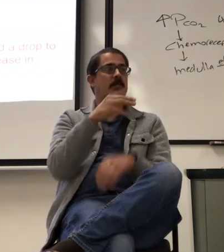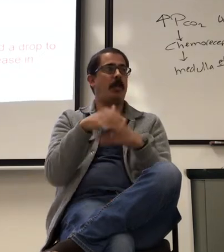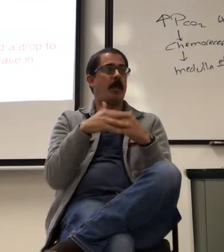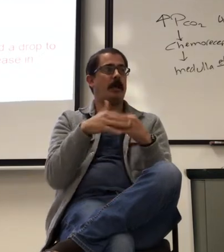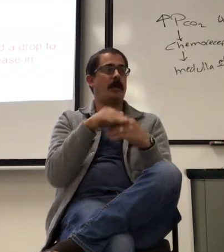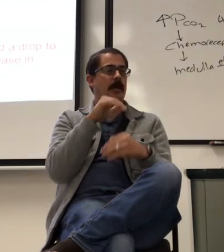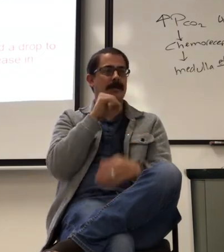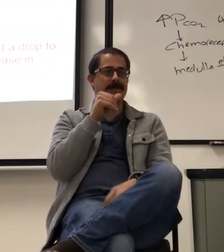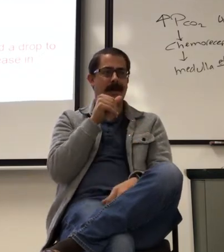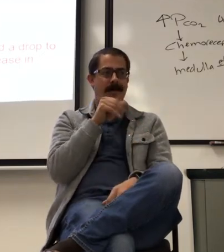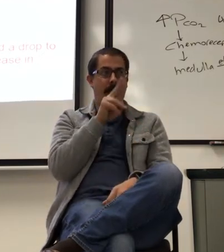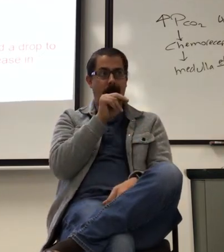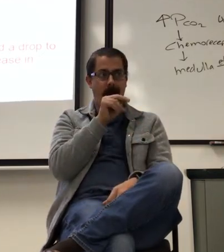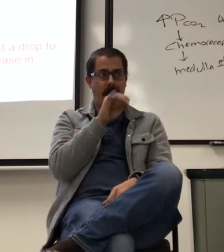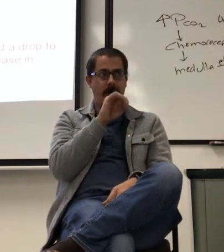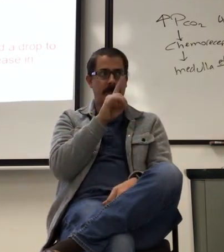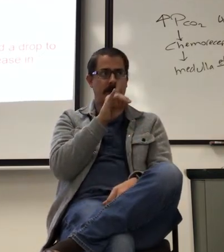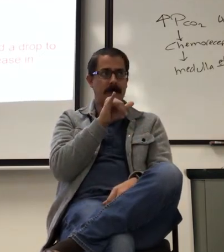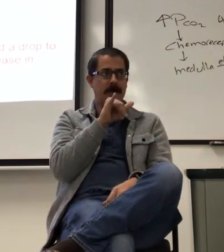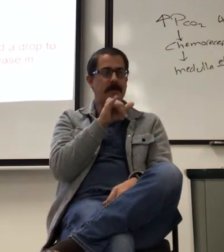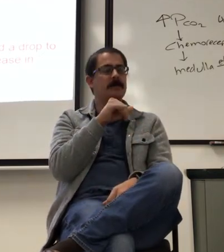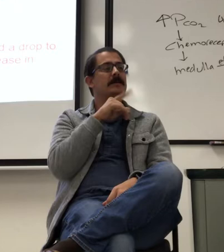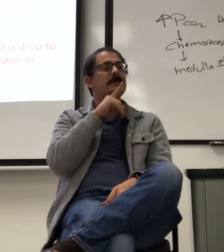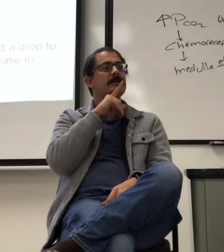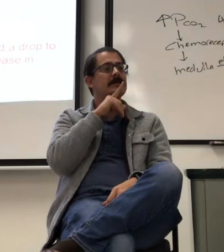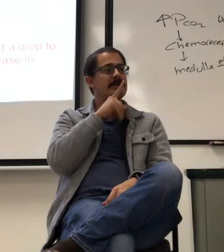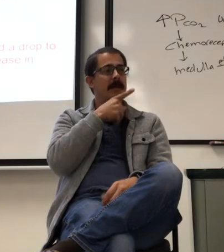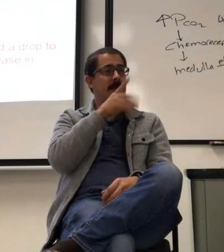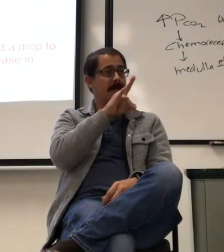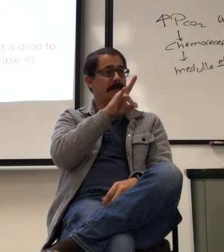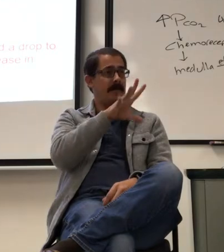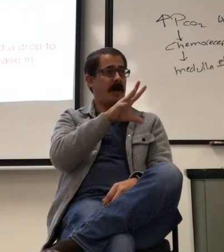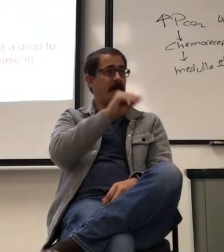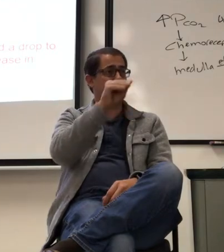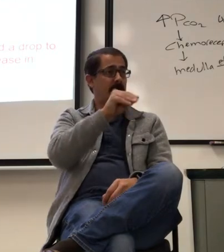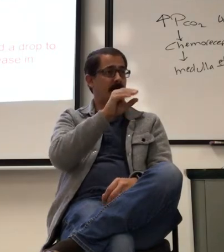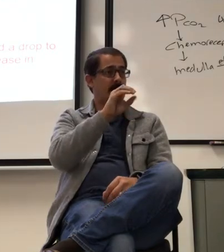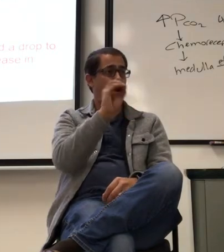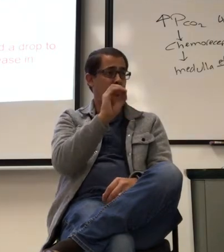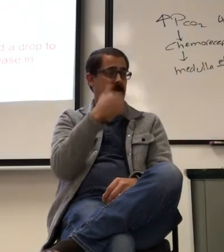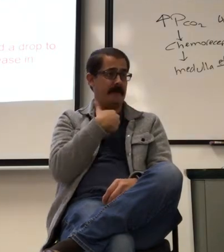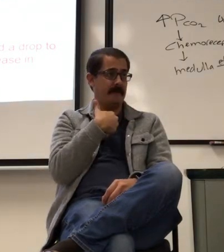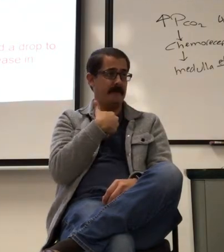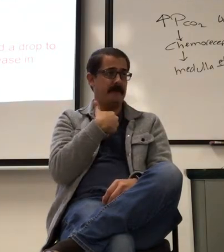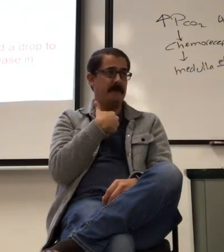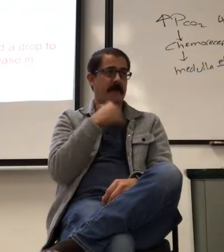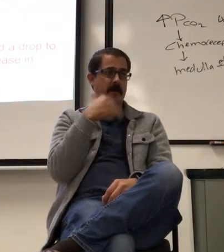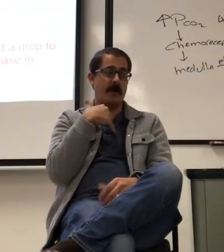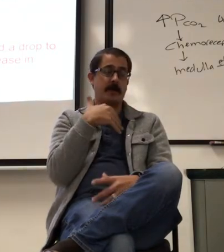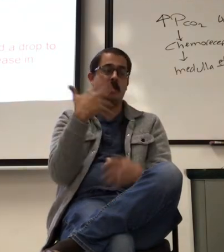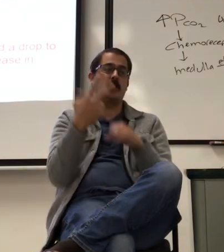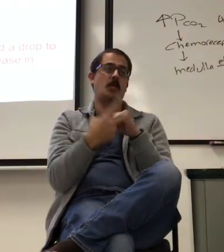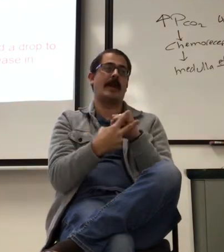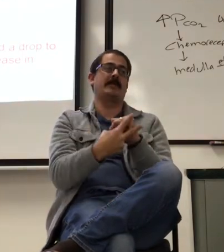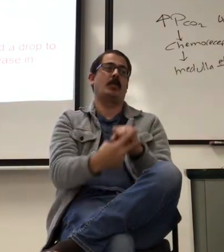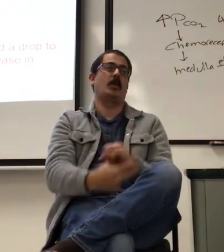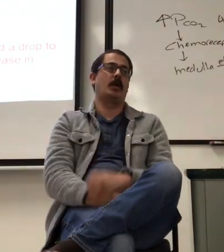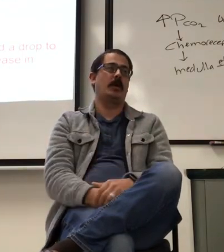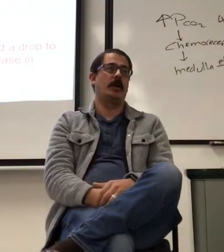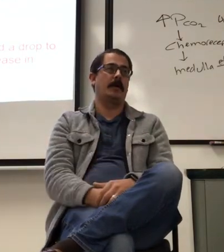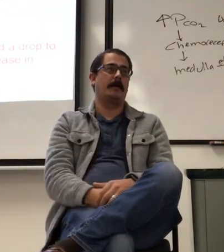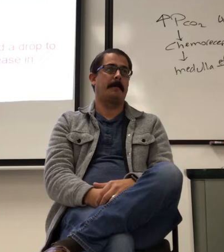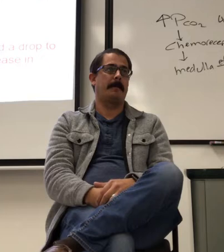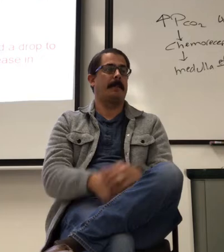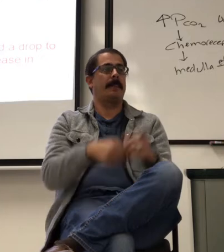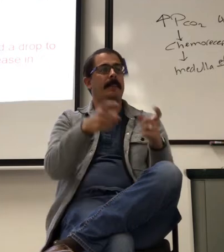it's not unoxygenated, it's still about 75% oxygenated. Okay, so you have a huge reservoir there. So the regulation